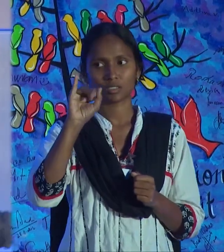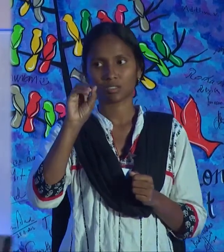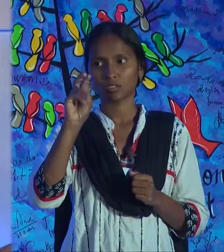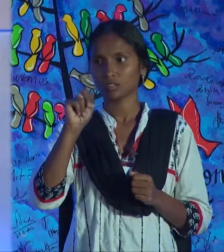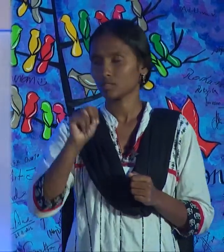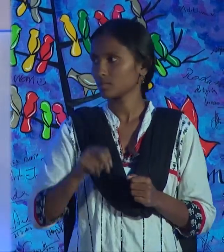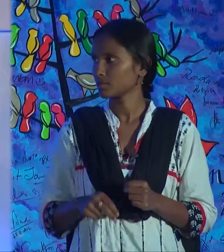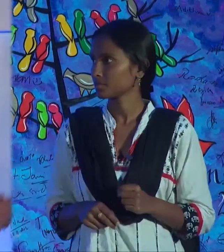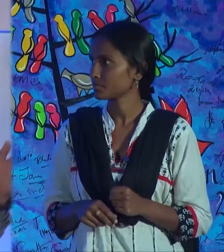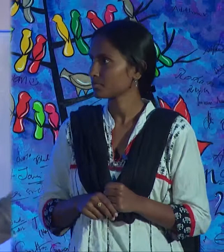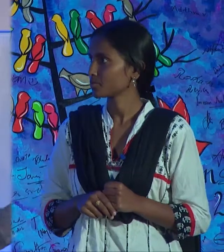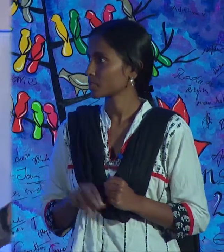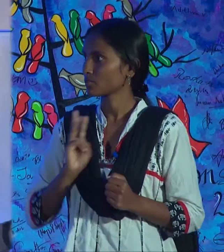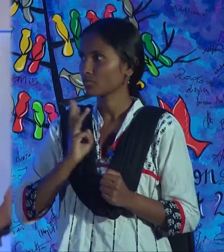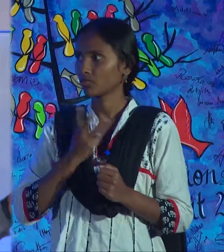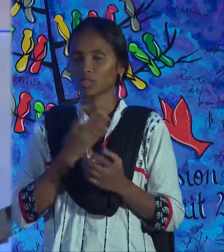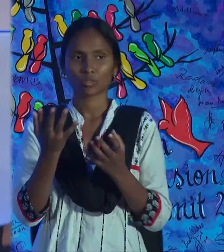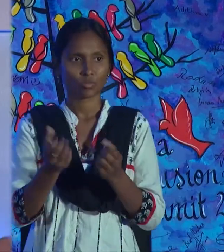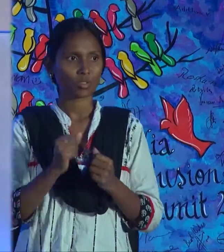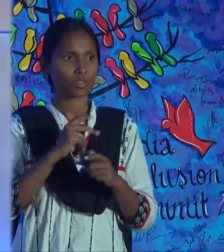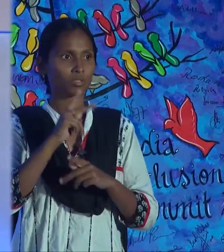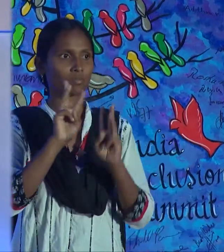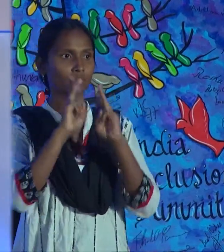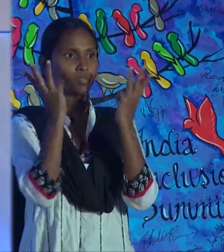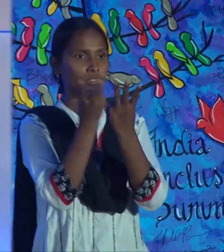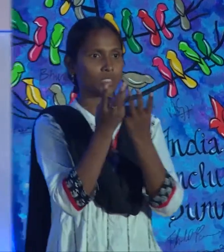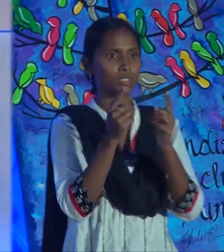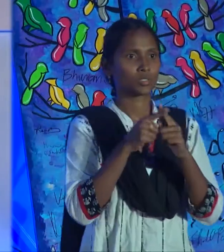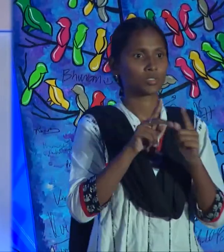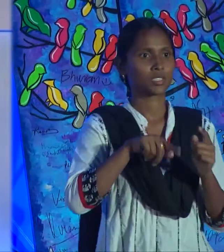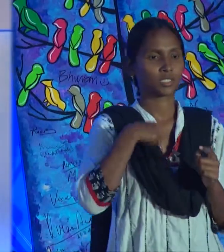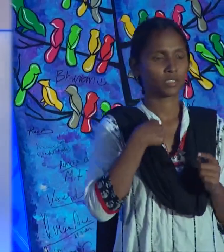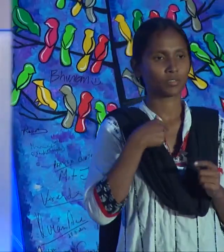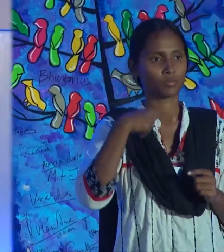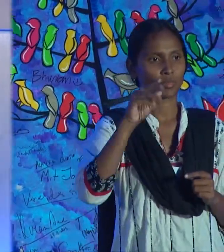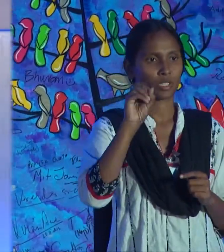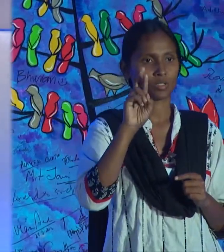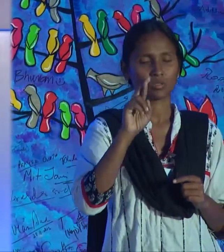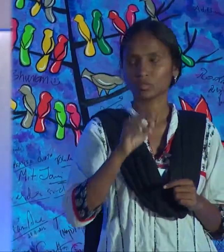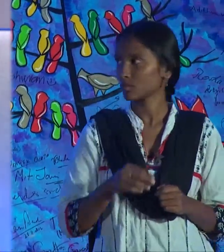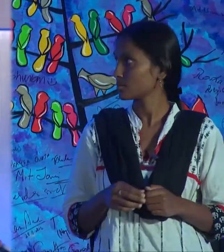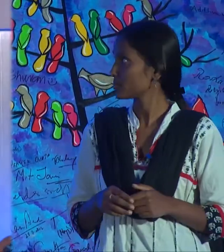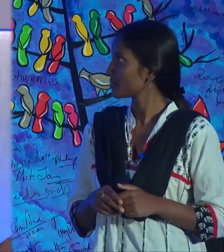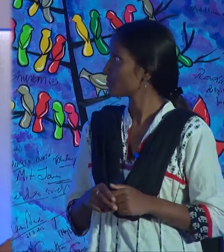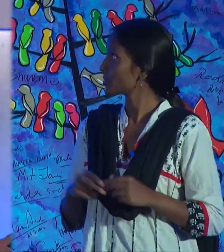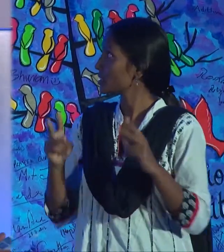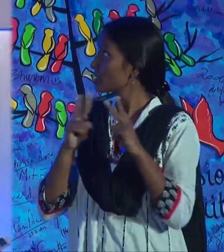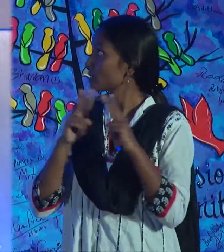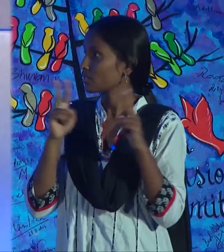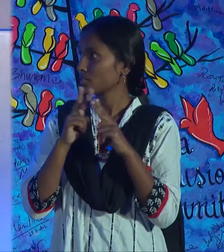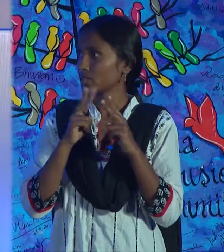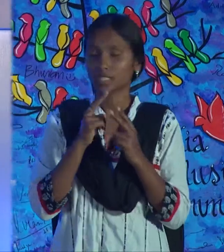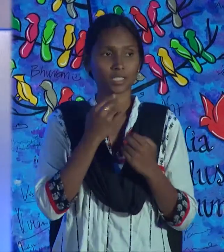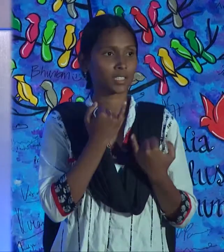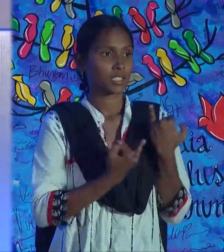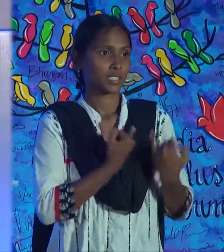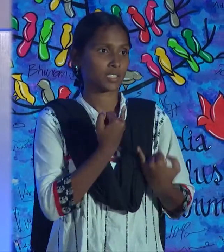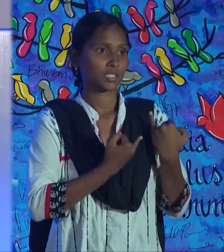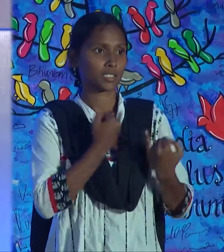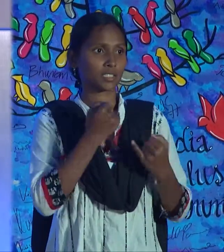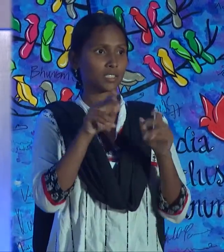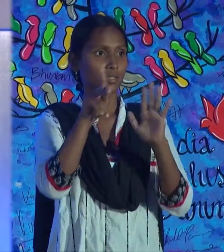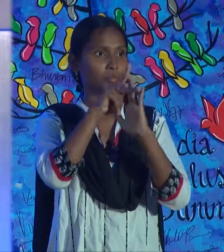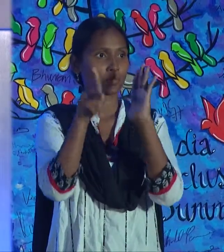still hope. We want the world to believe that there is still hope. Very interesting. We came out with this